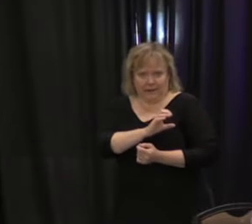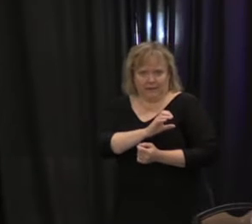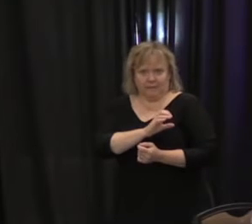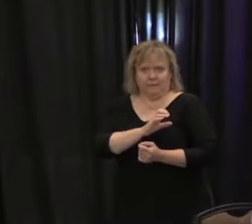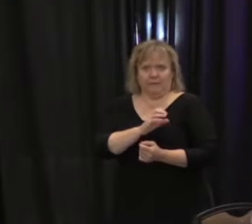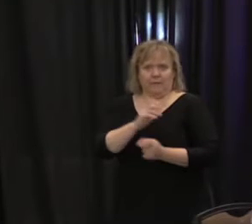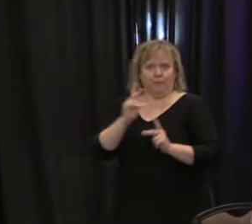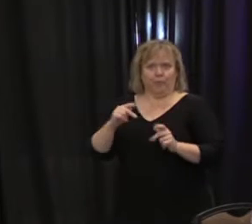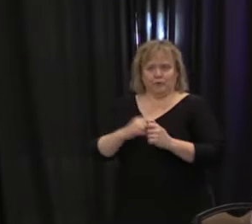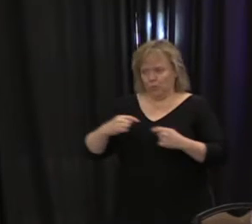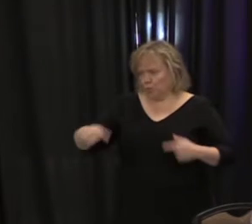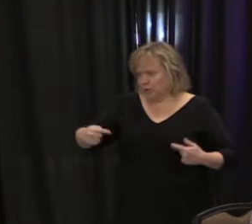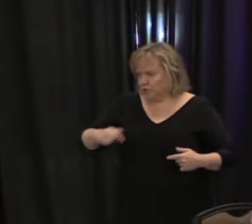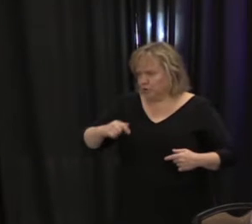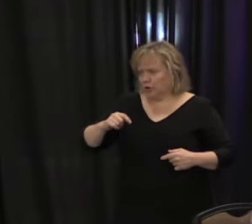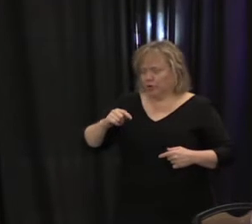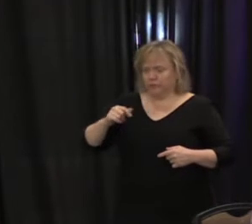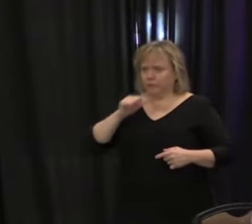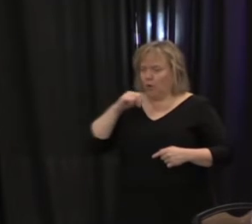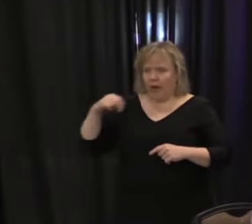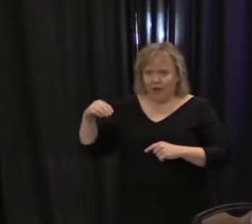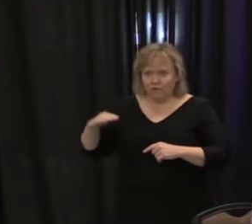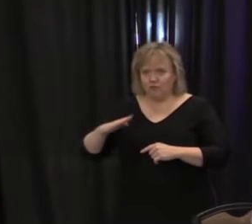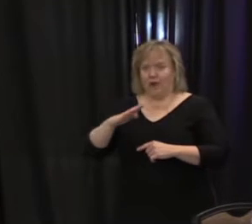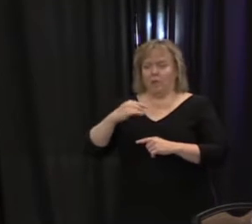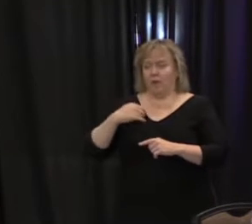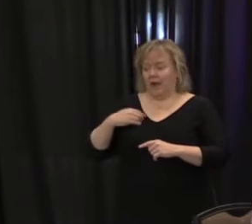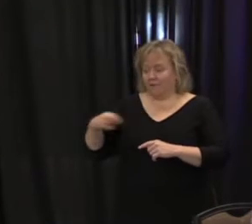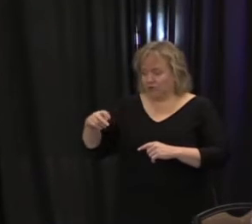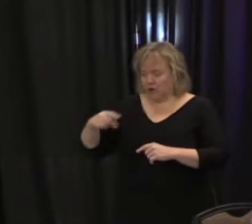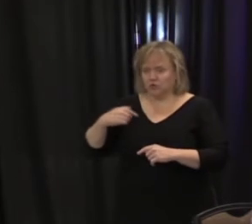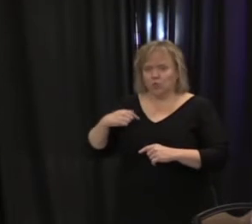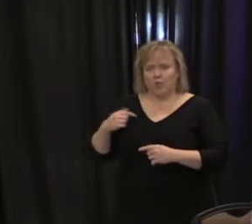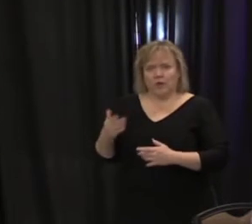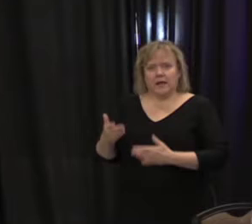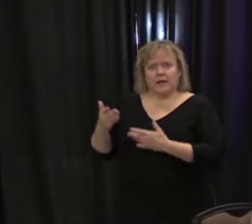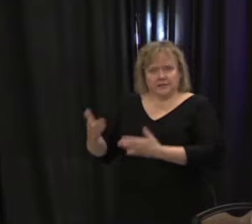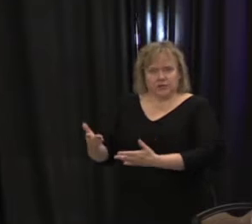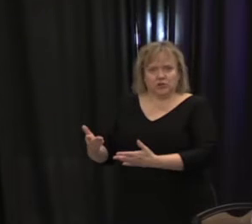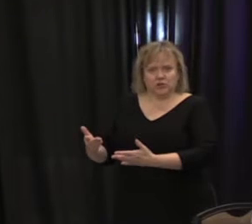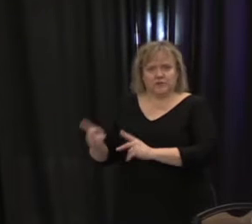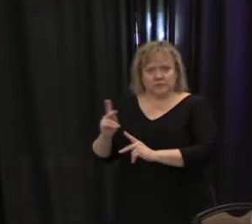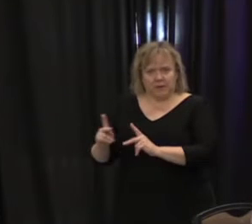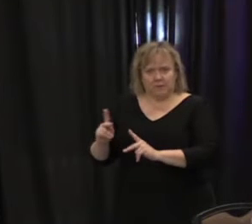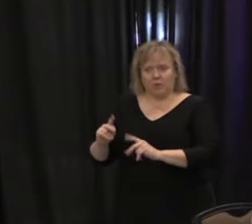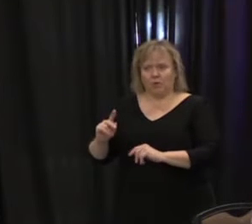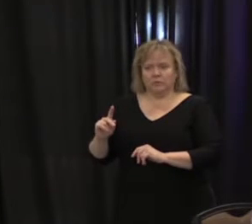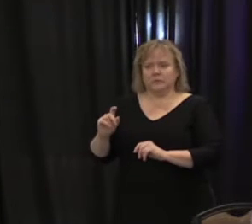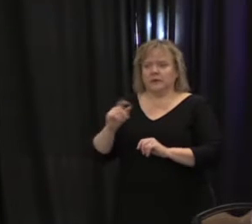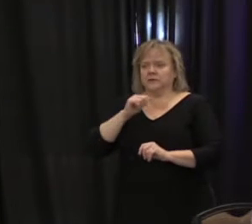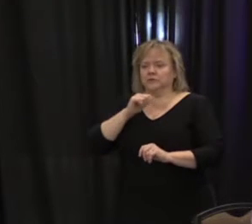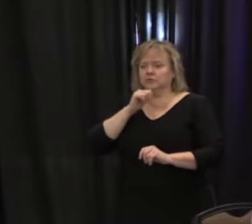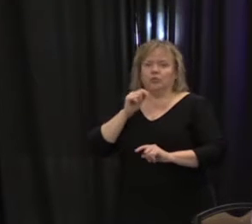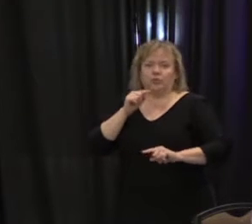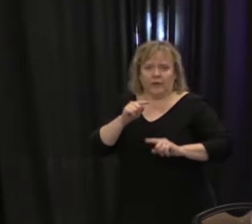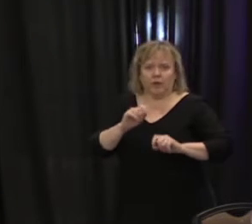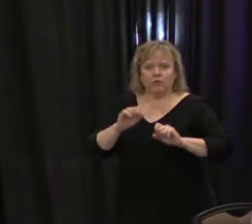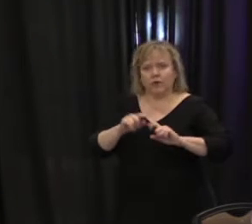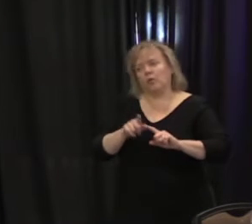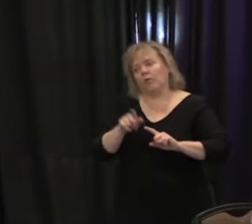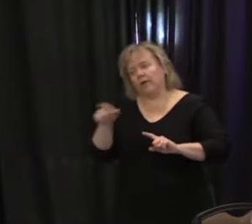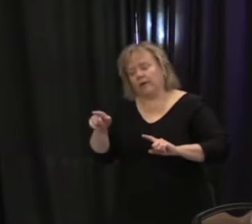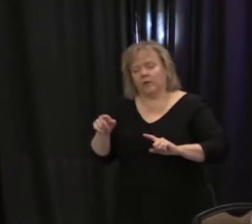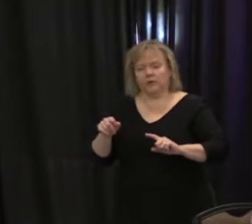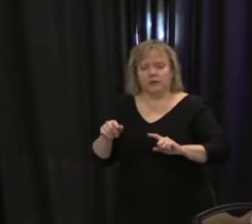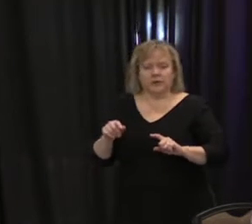ramp or may have stairs that you have to walk up, then we have suggestions for other clinics people can go to. We're also